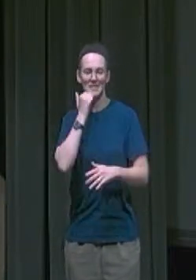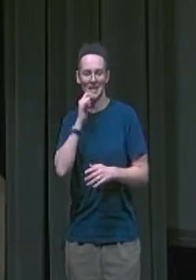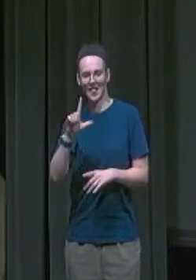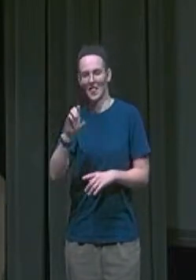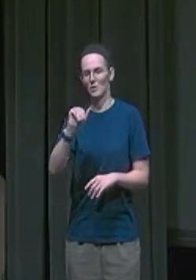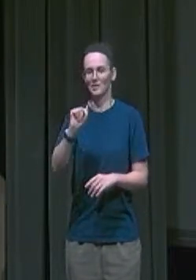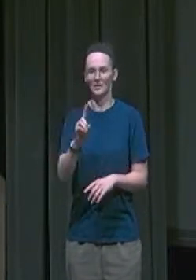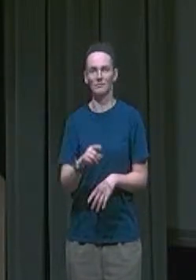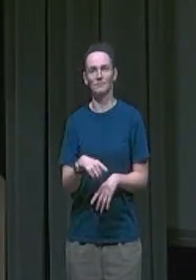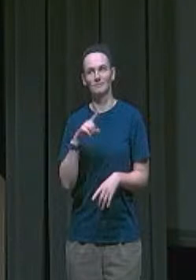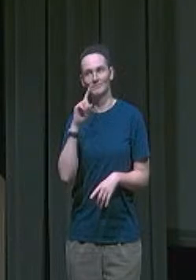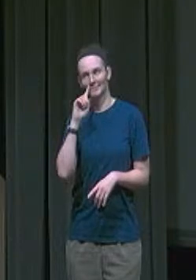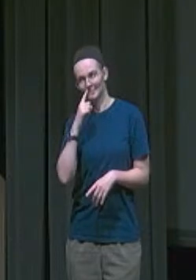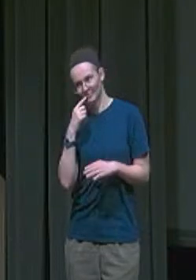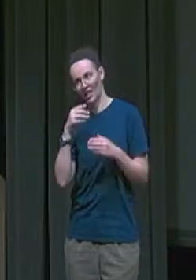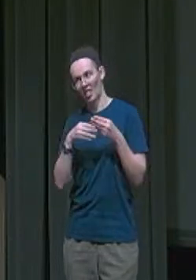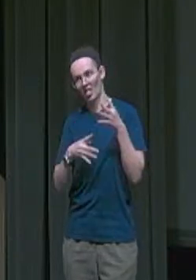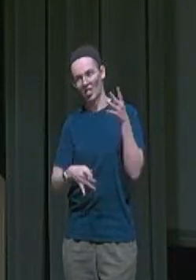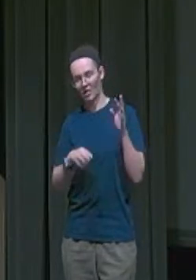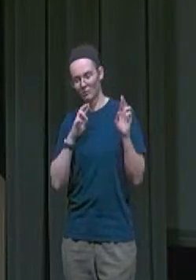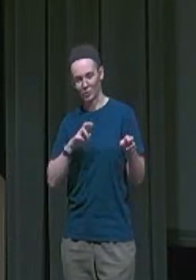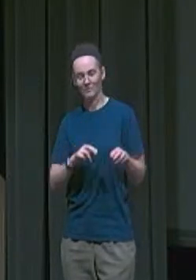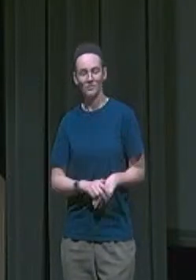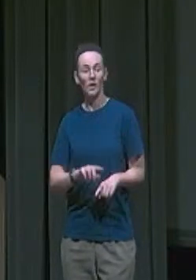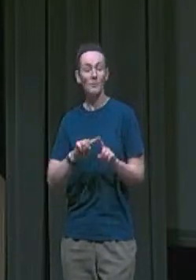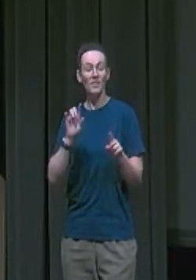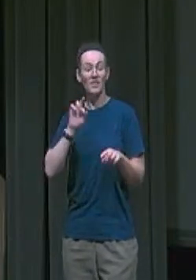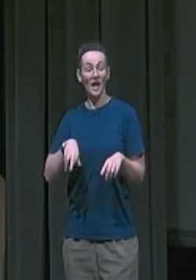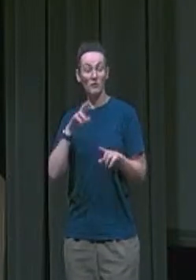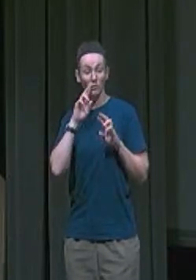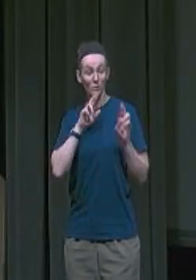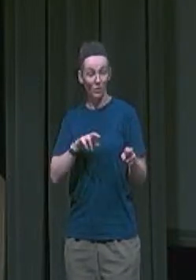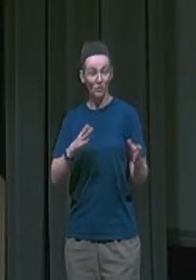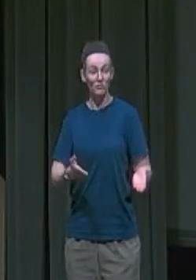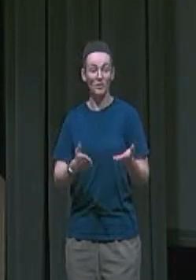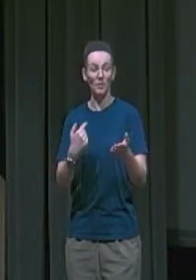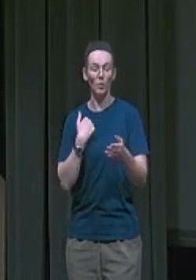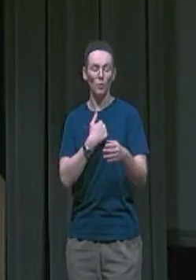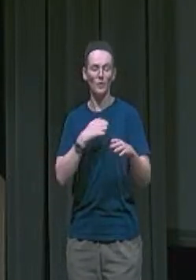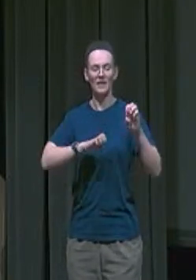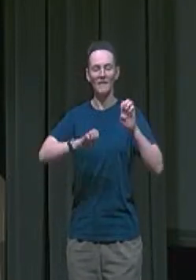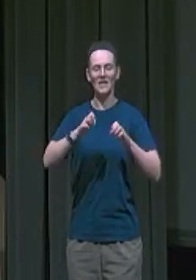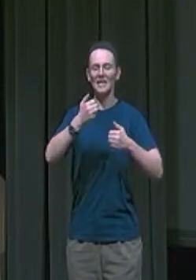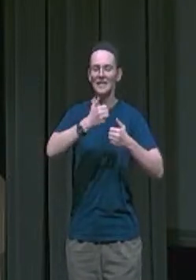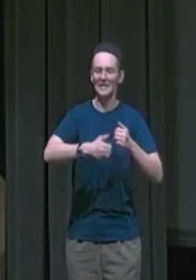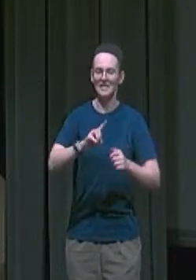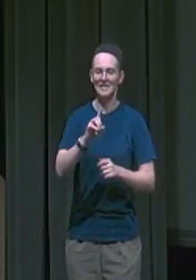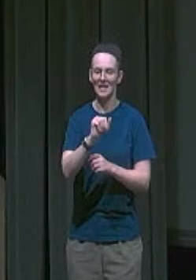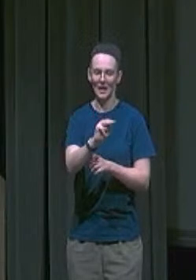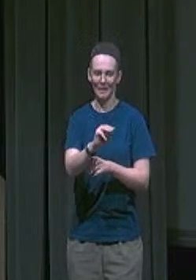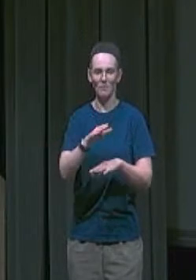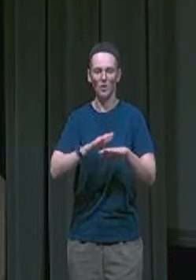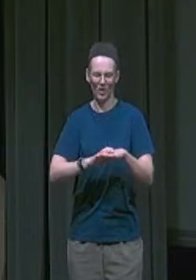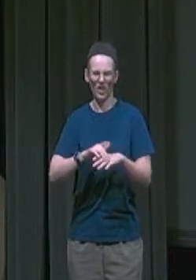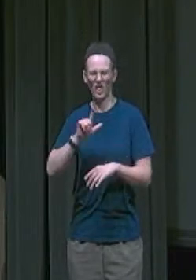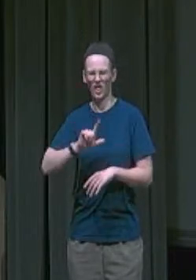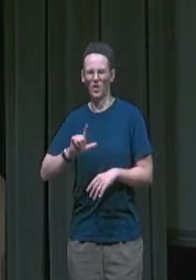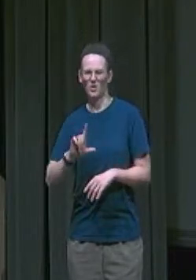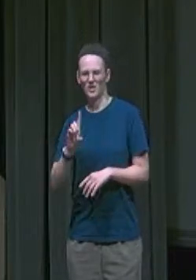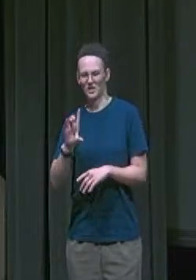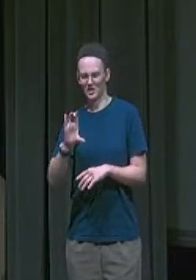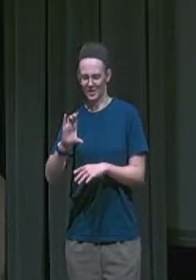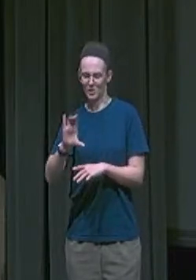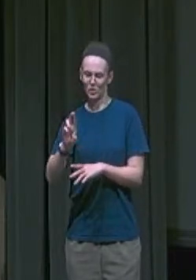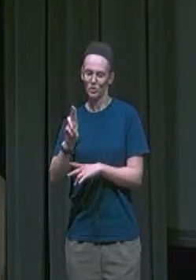report. But in that report, it recommended that we evaluate every dam on the lower Cuyahoga River to ask if it could